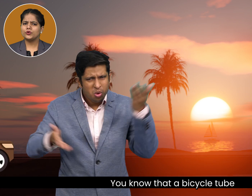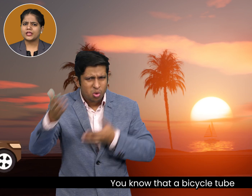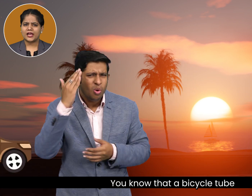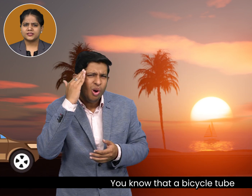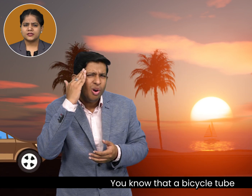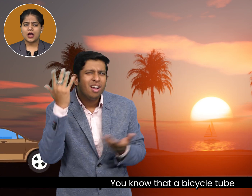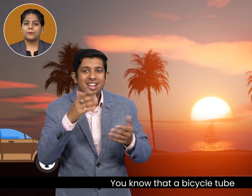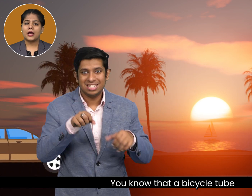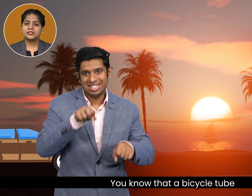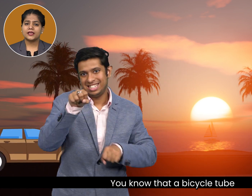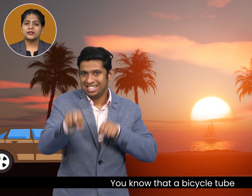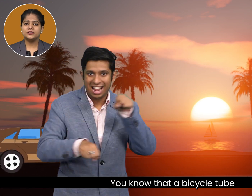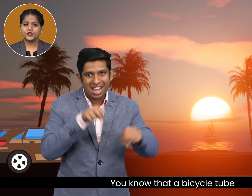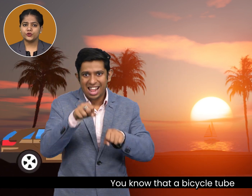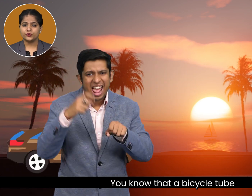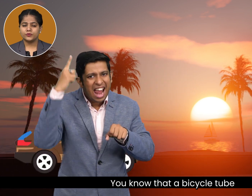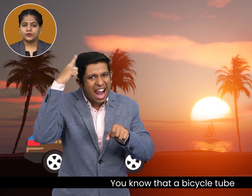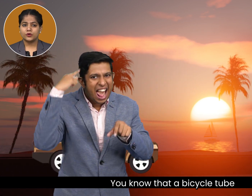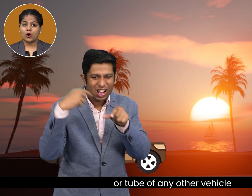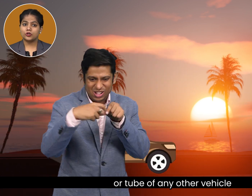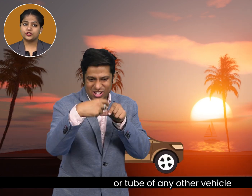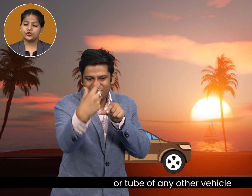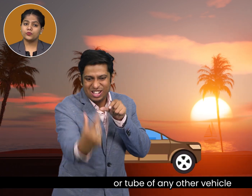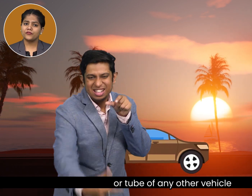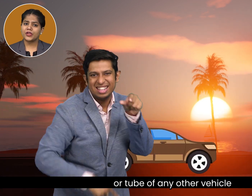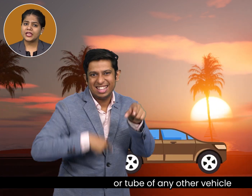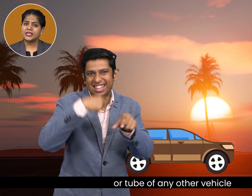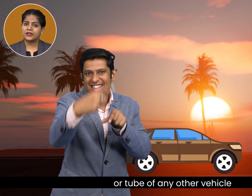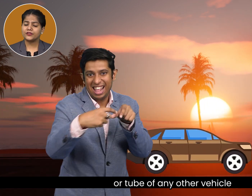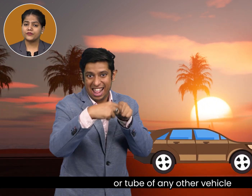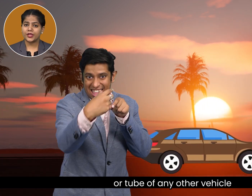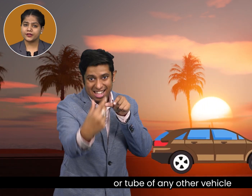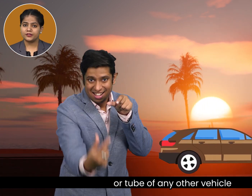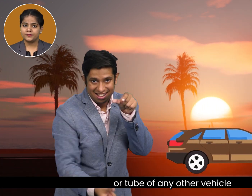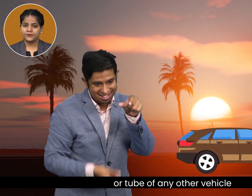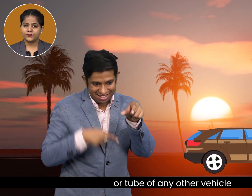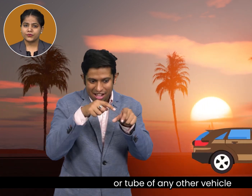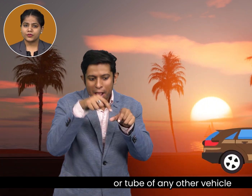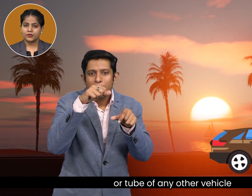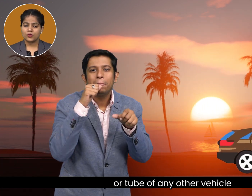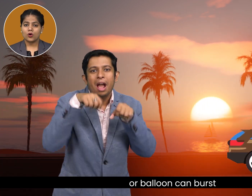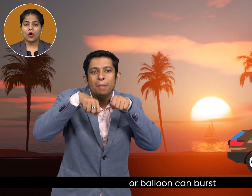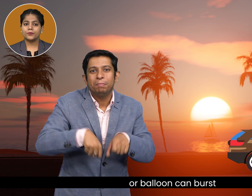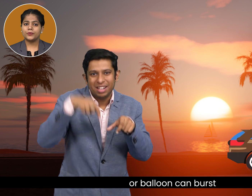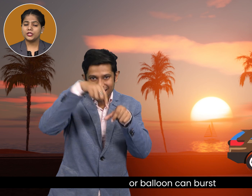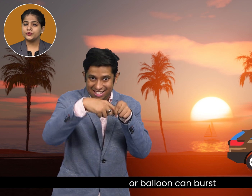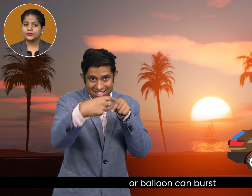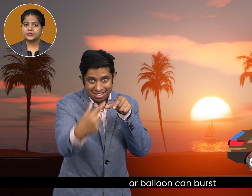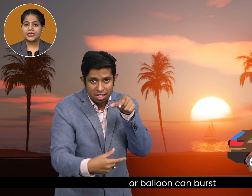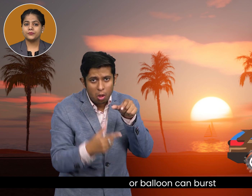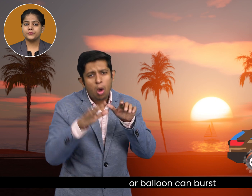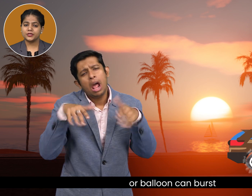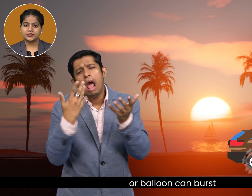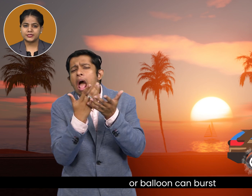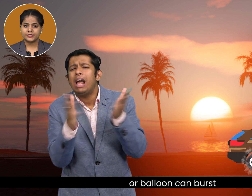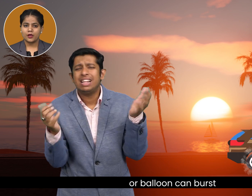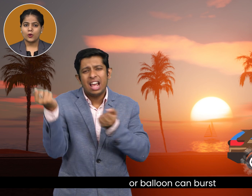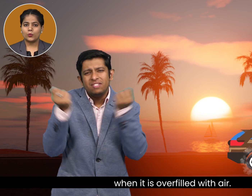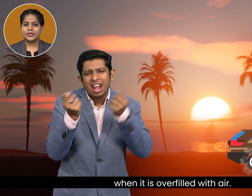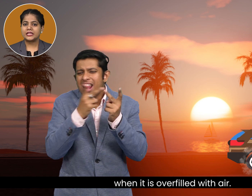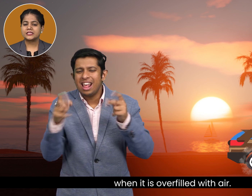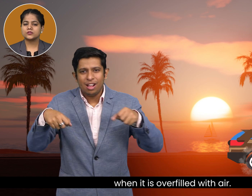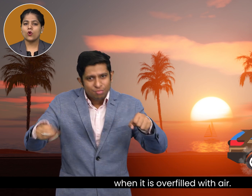You know that a bicycle tube or tube of any other vehicle or balloon can